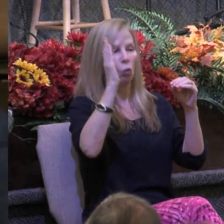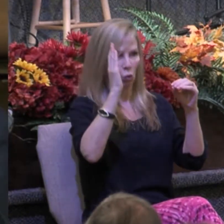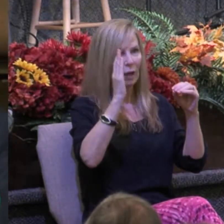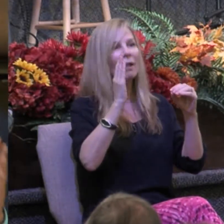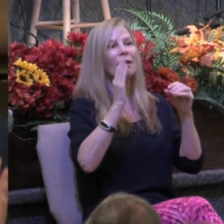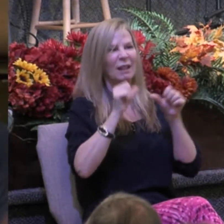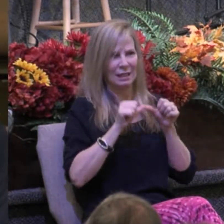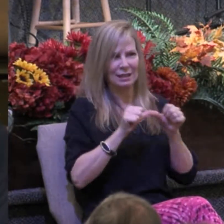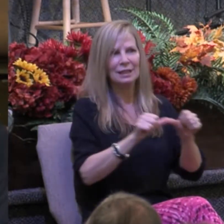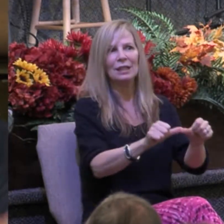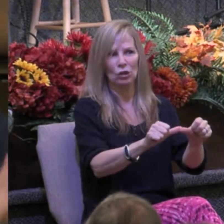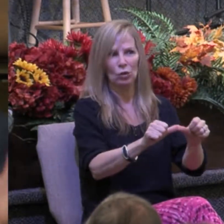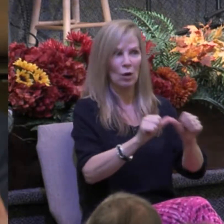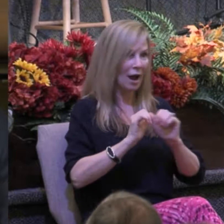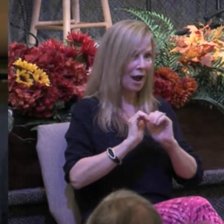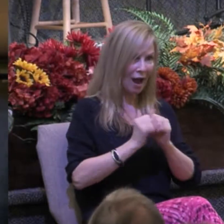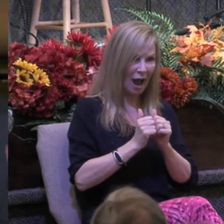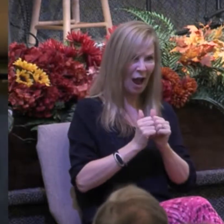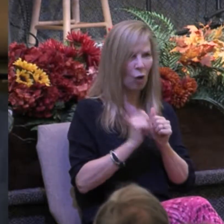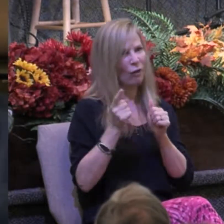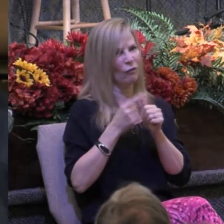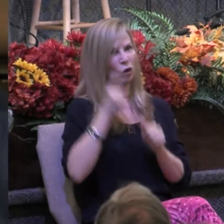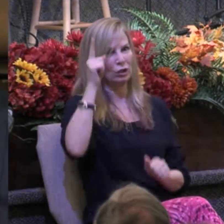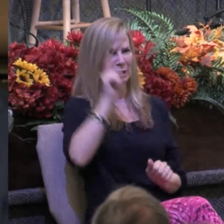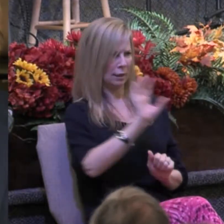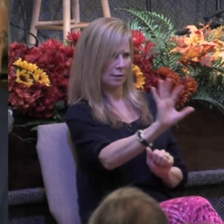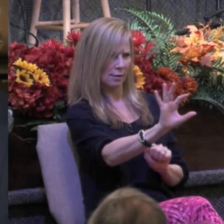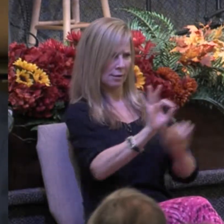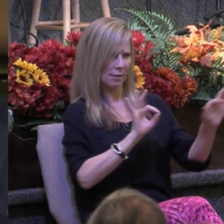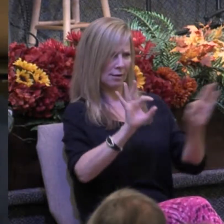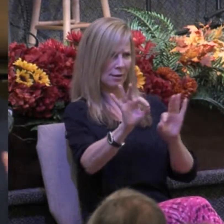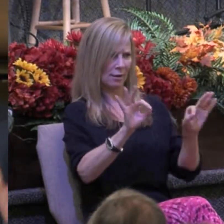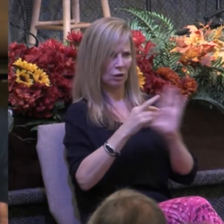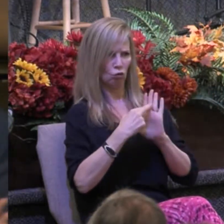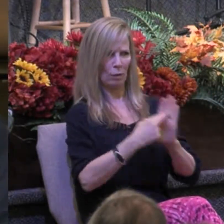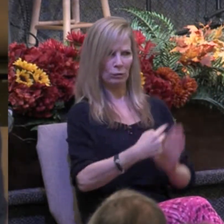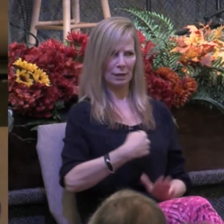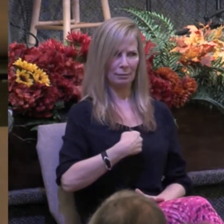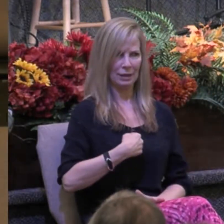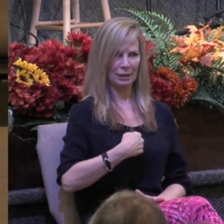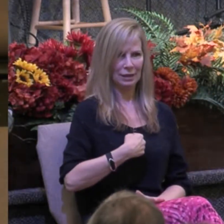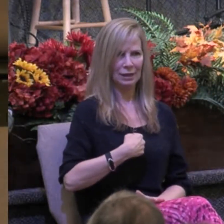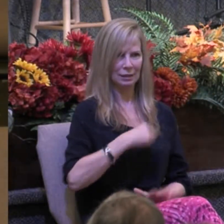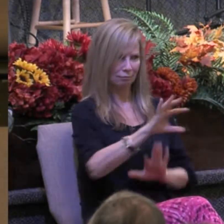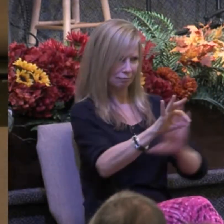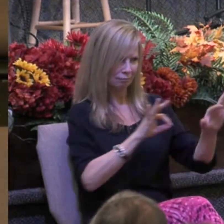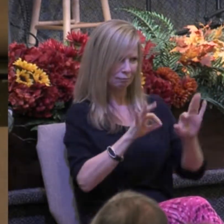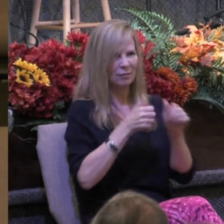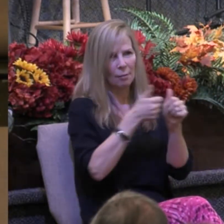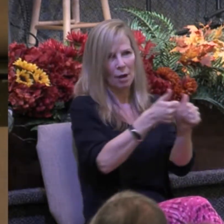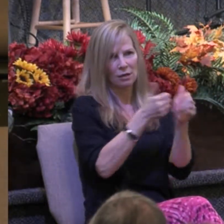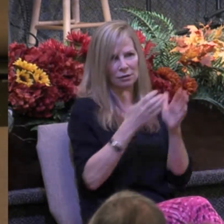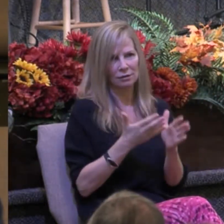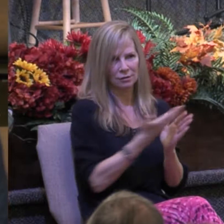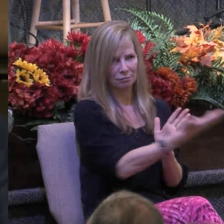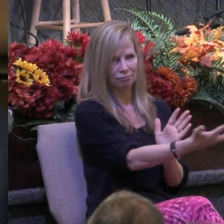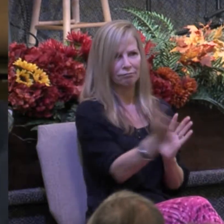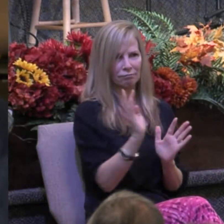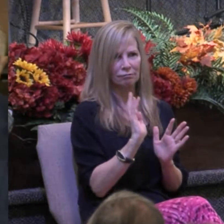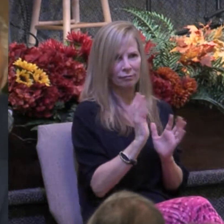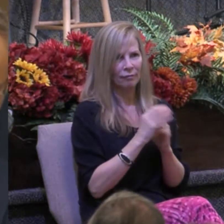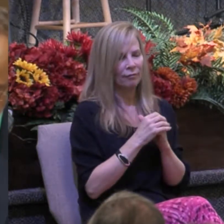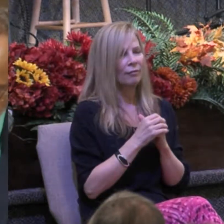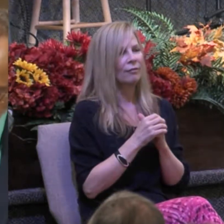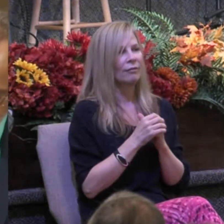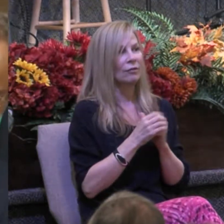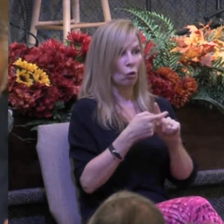through carefully selected men who represented him, specifically the apostles. Therefore, based